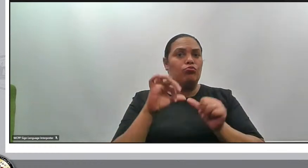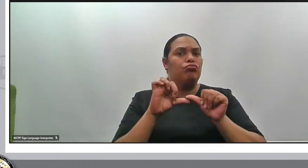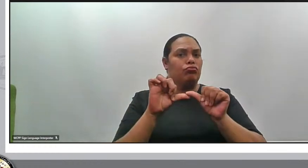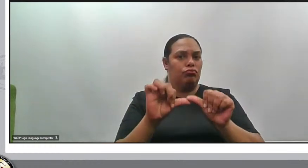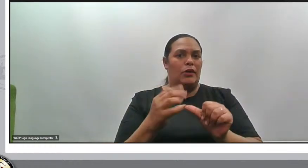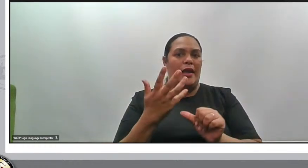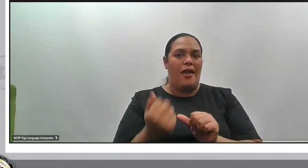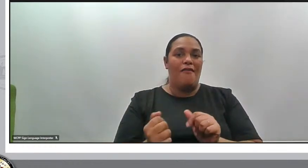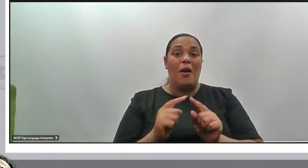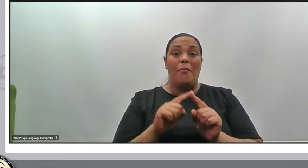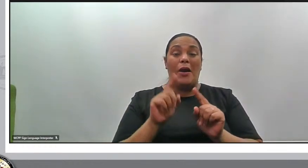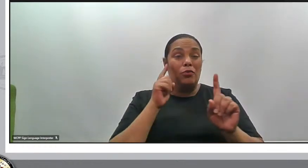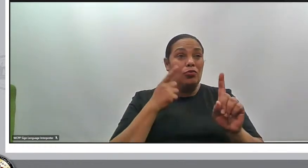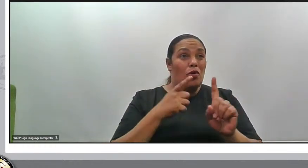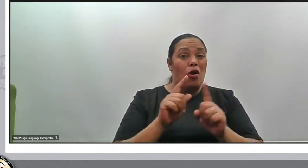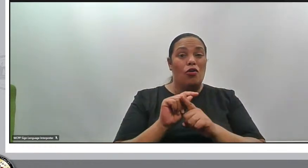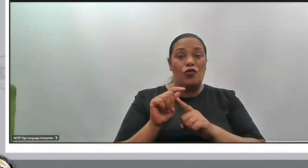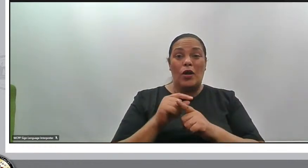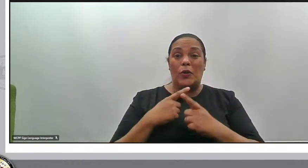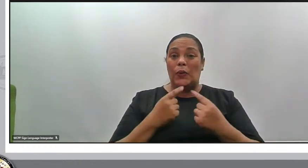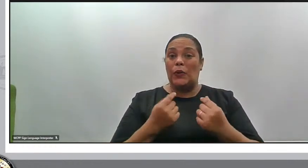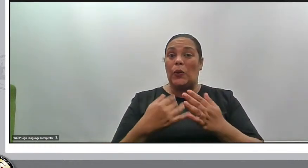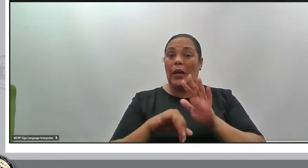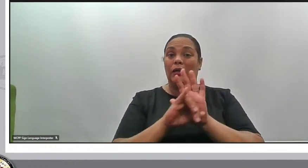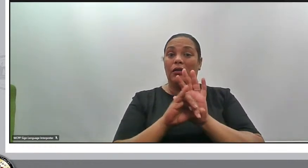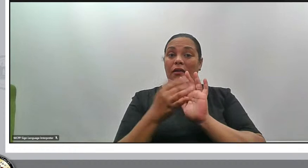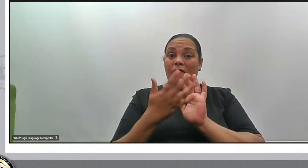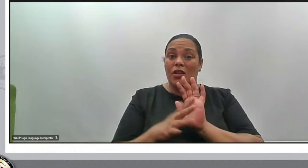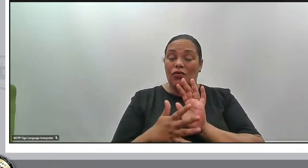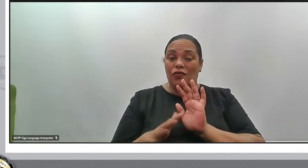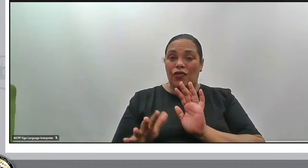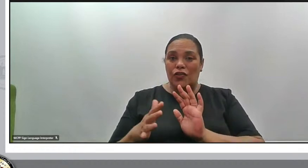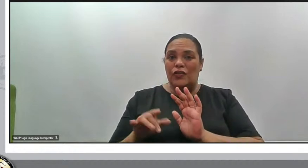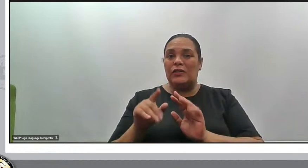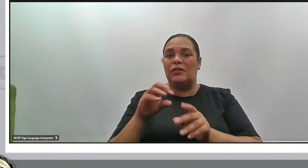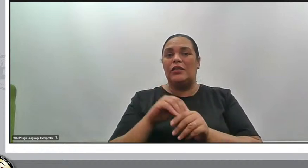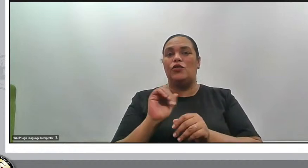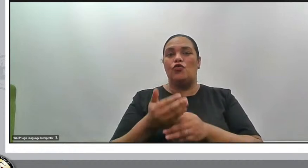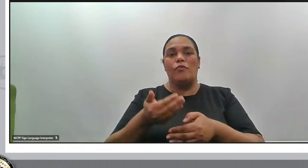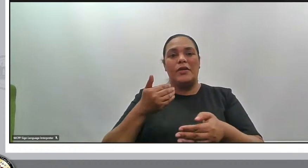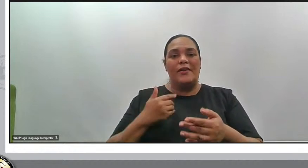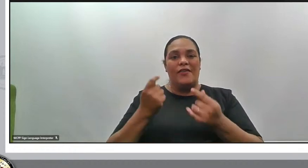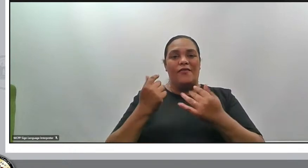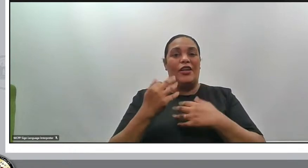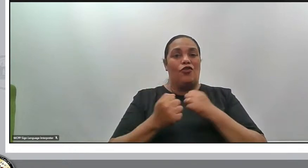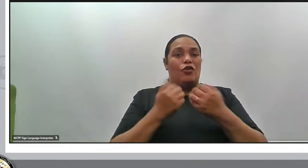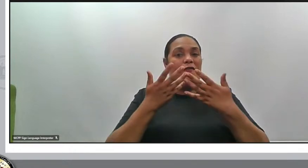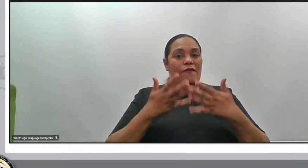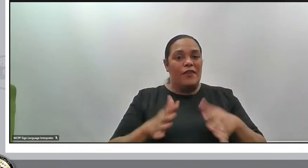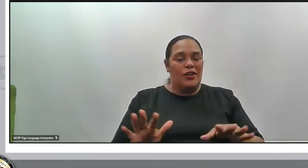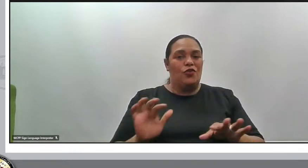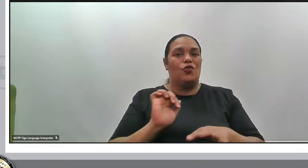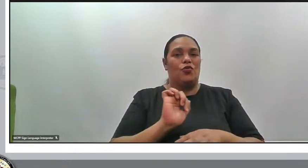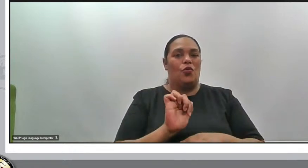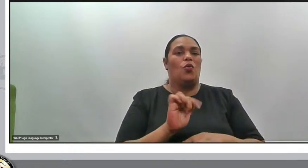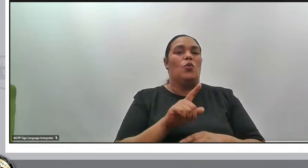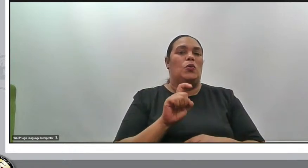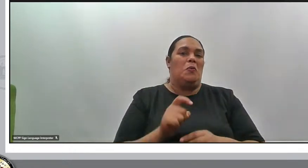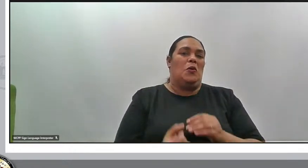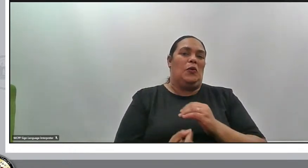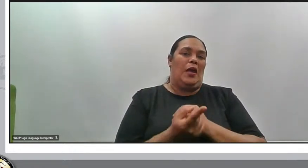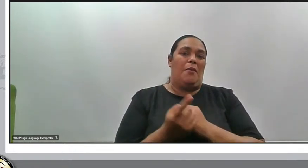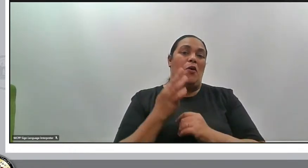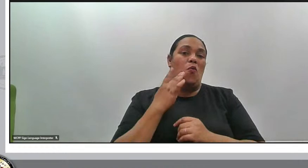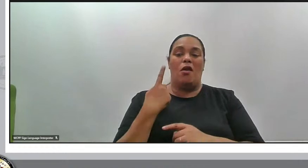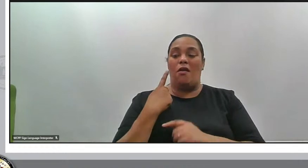but all of the targeted training that we had identified in the previous financial year already, that was supposed to have happened